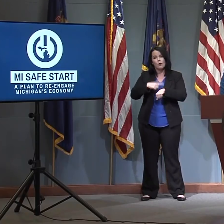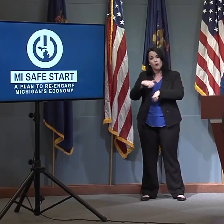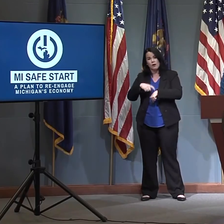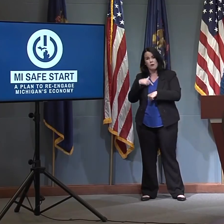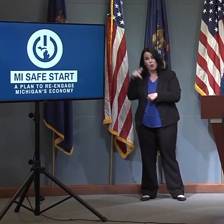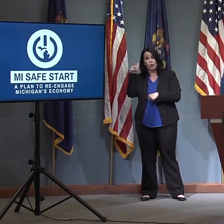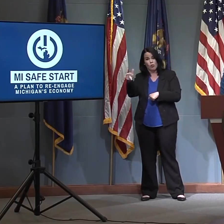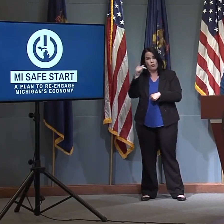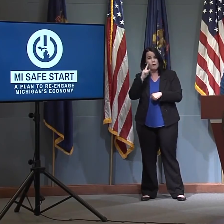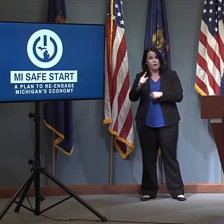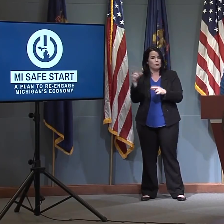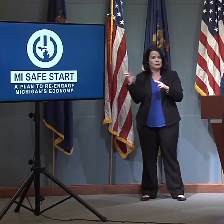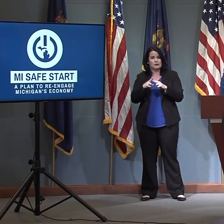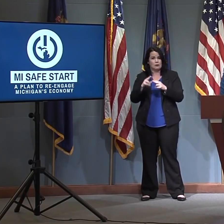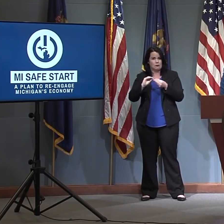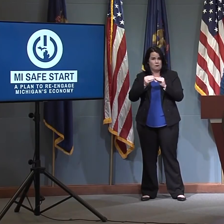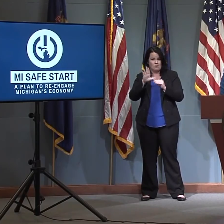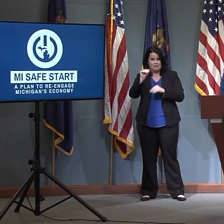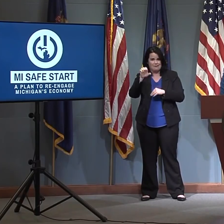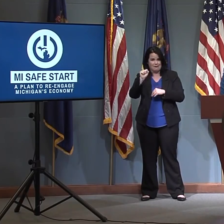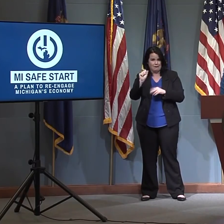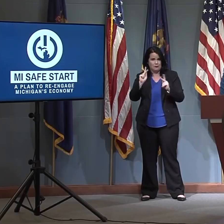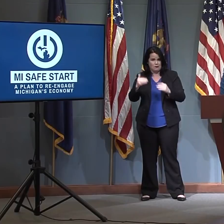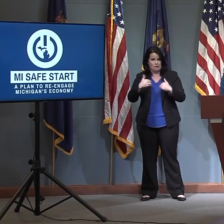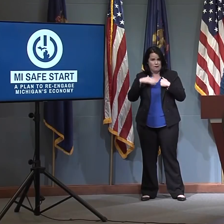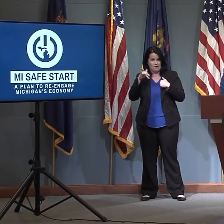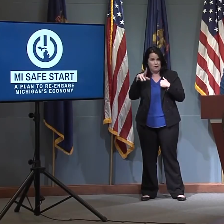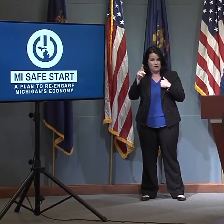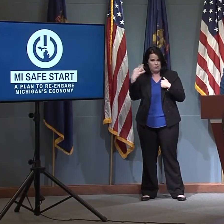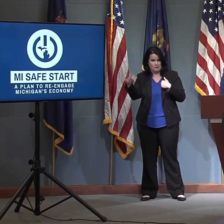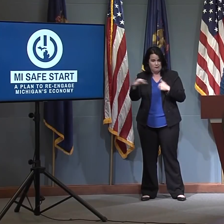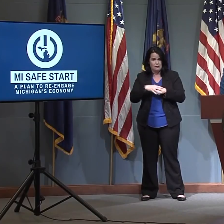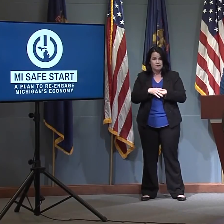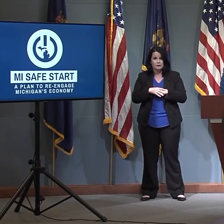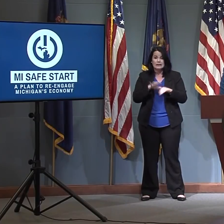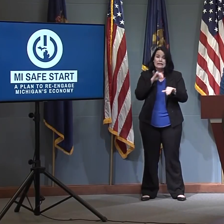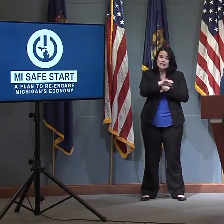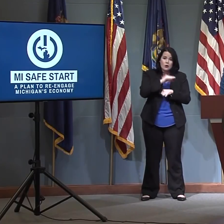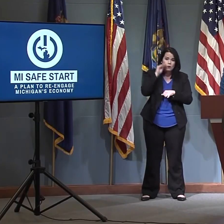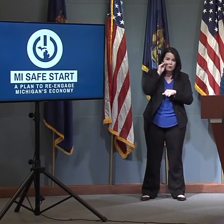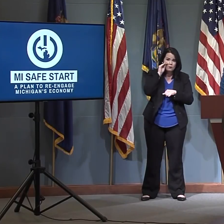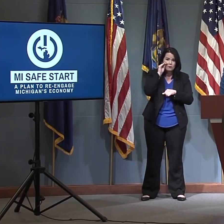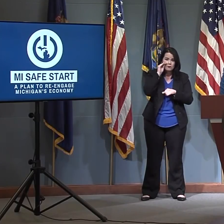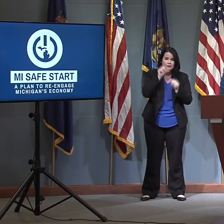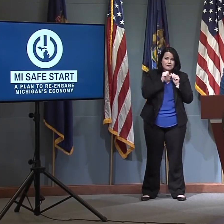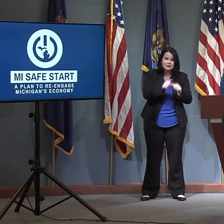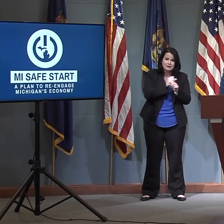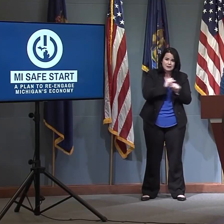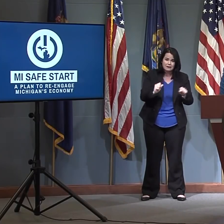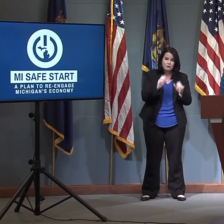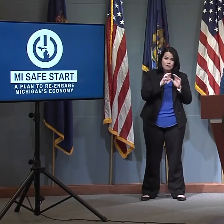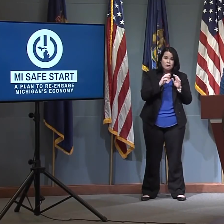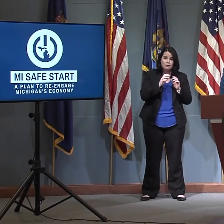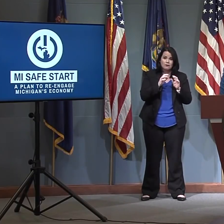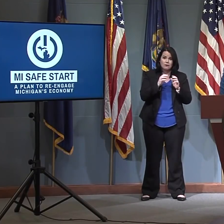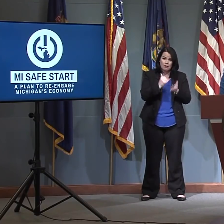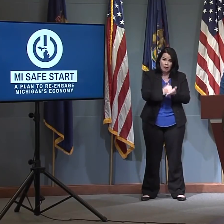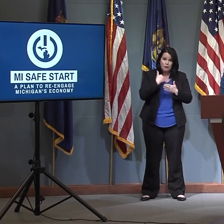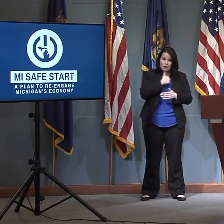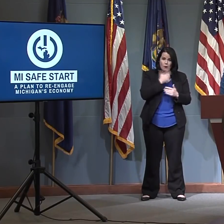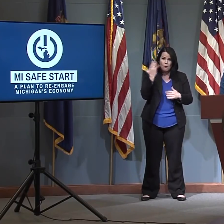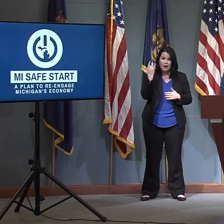Our actions to stay home and stay safe have made a difference, not because of the orders, but because of the people of our